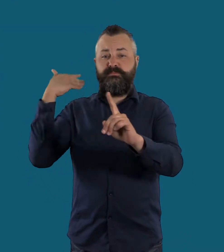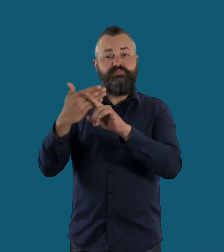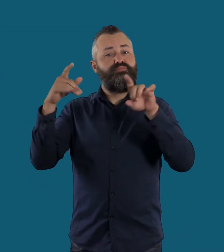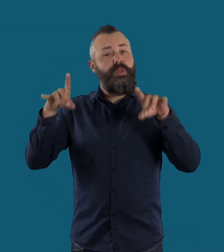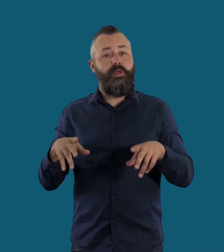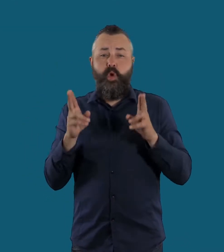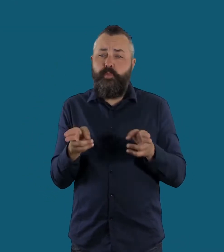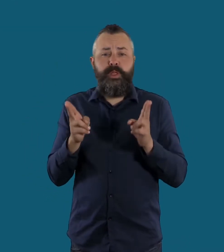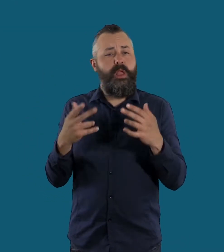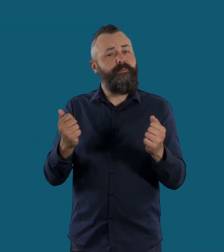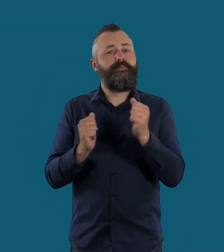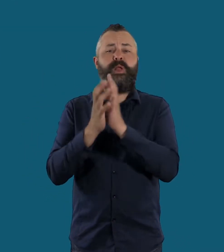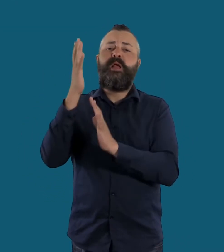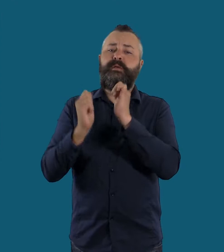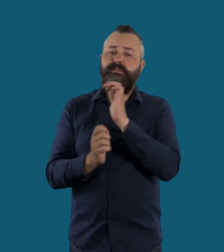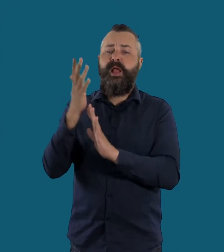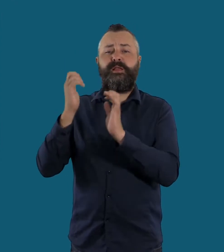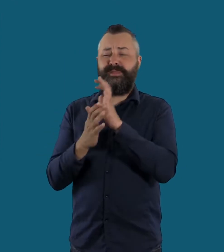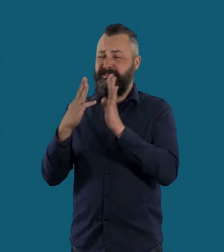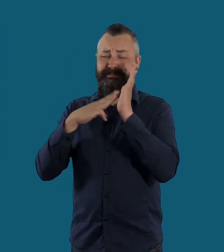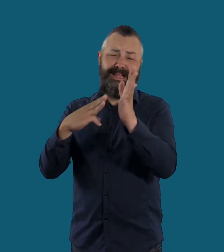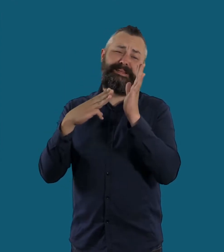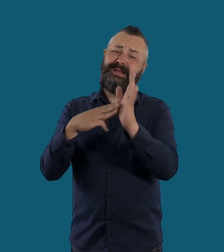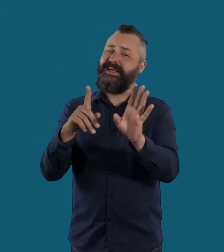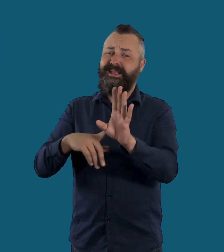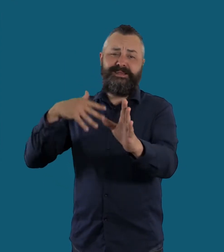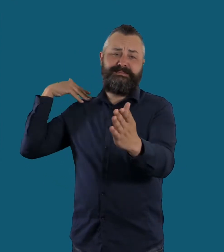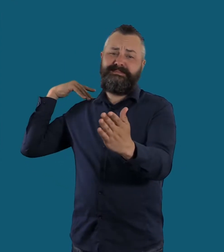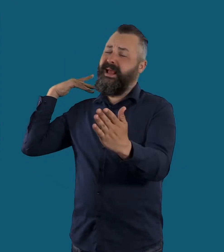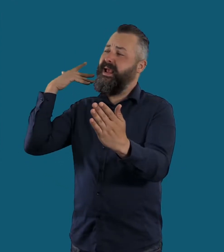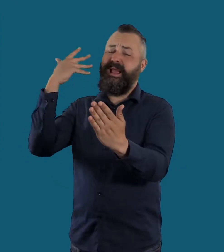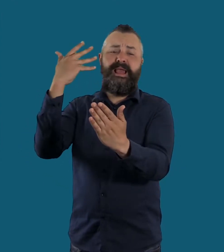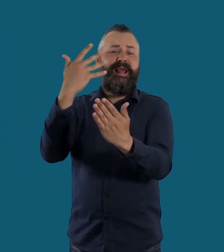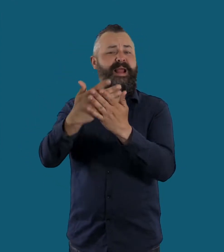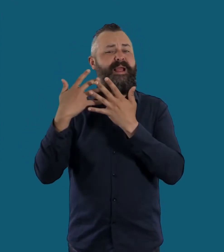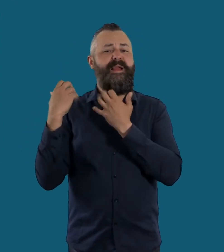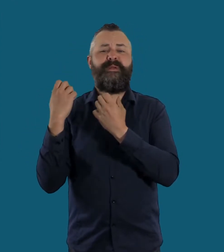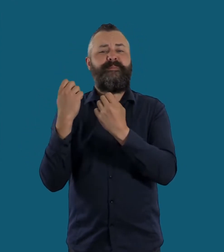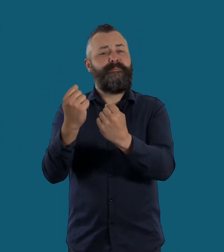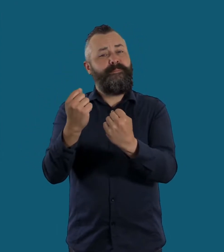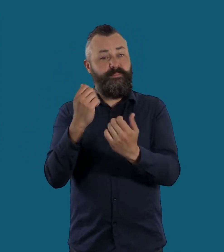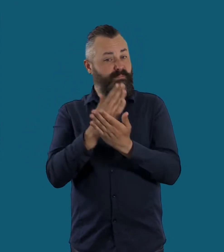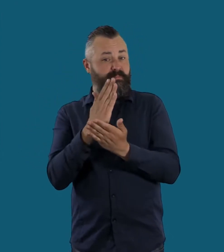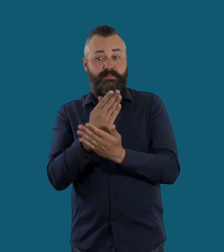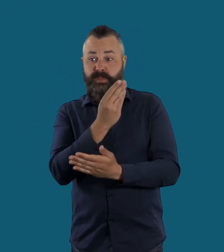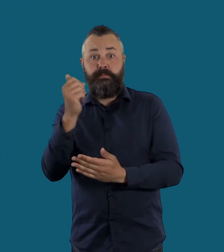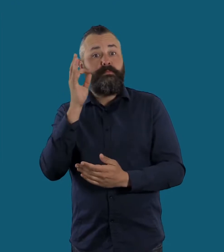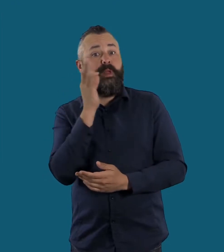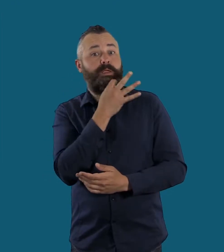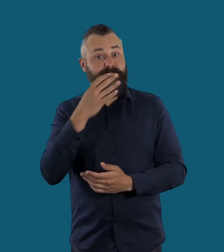Bushfires are a completely natural process within the Australian environment and have occurred in the continent for millions of years. Many